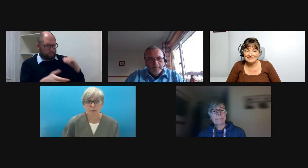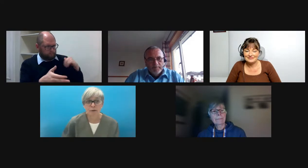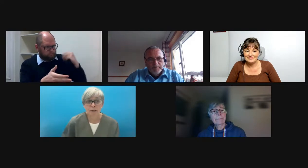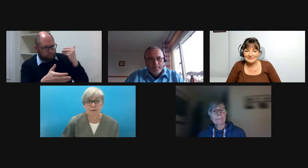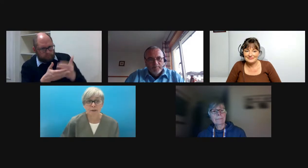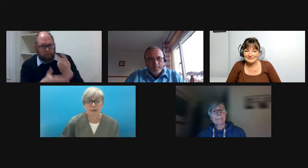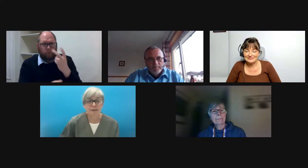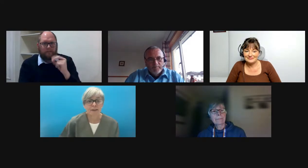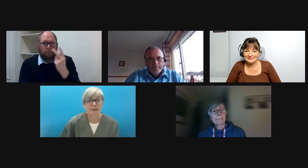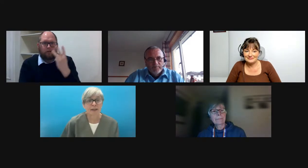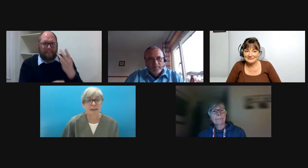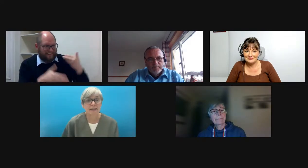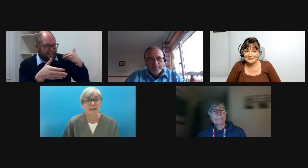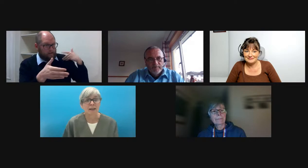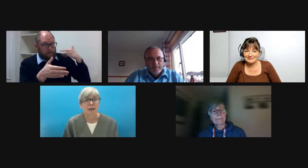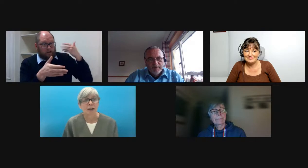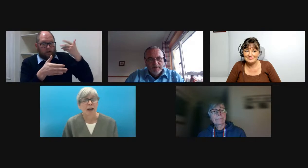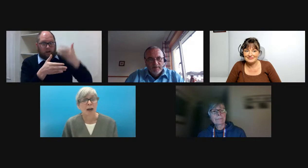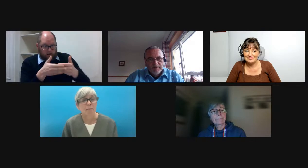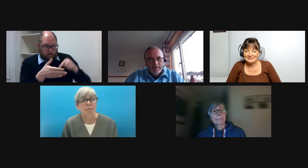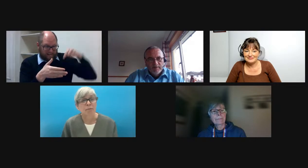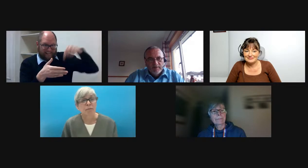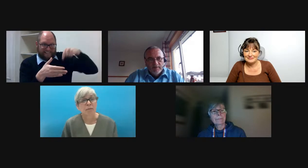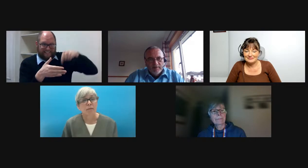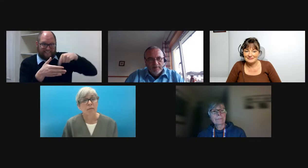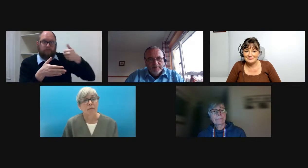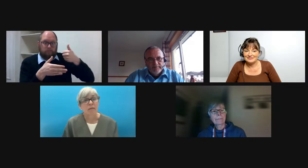have now been running for 6 years,